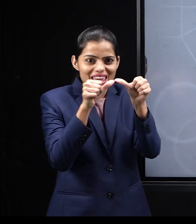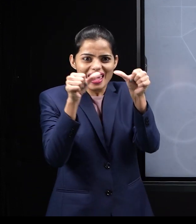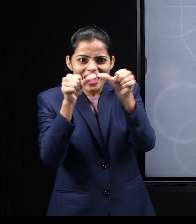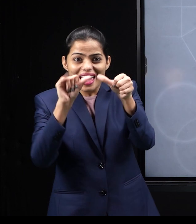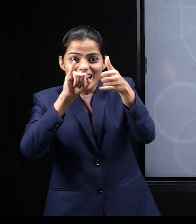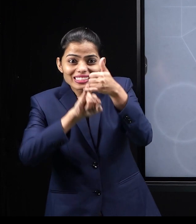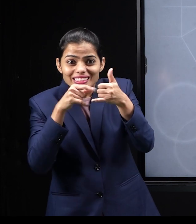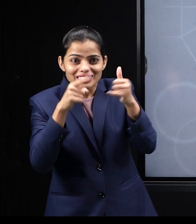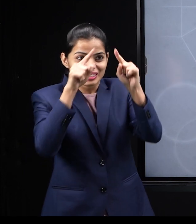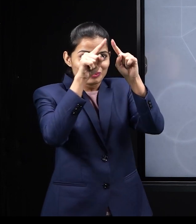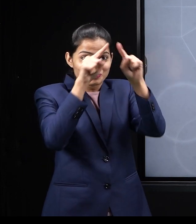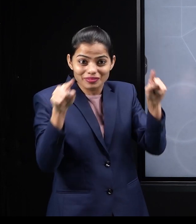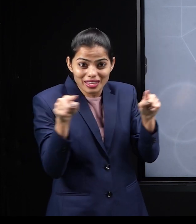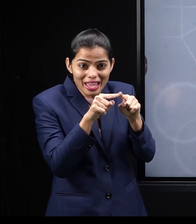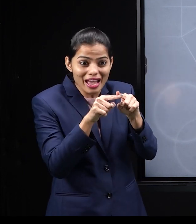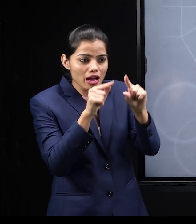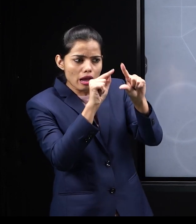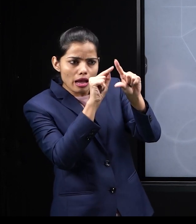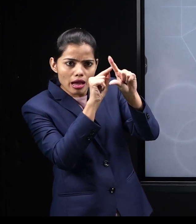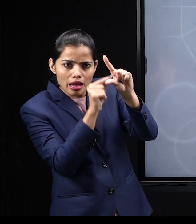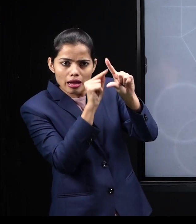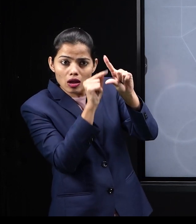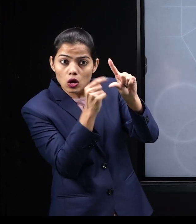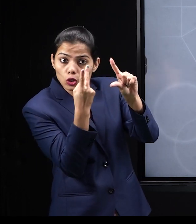Angle angle side, criteria for congruency.